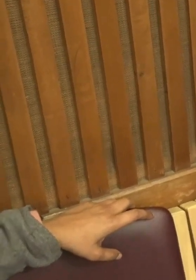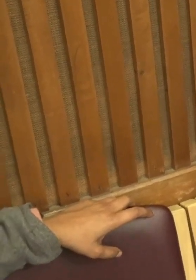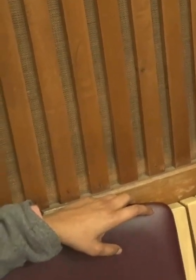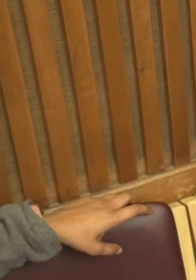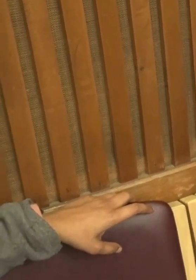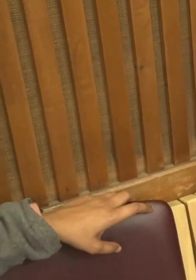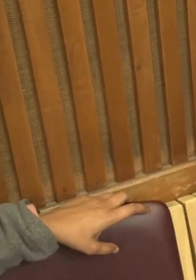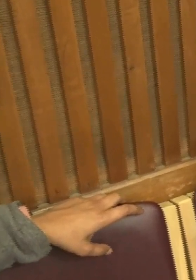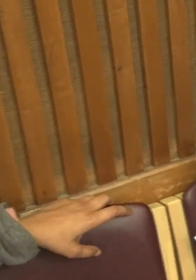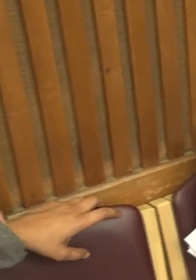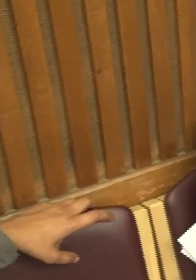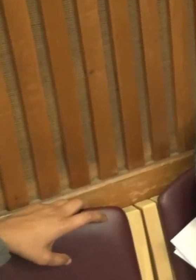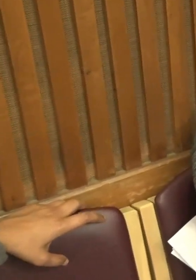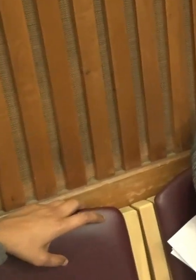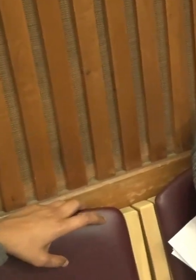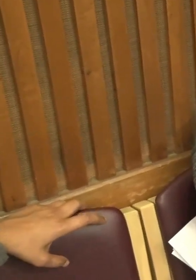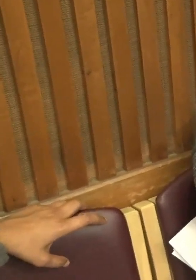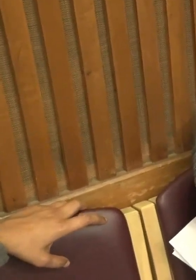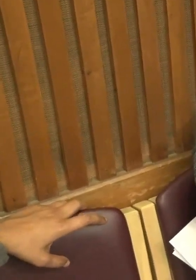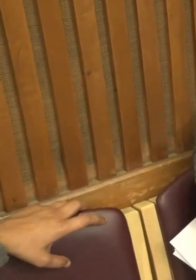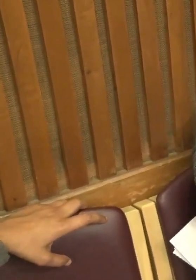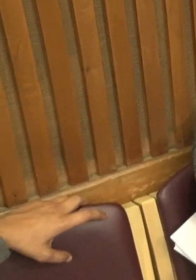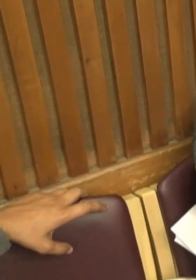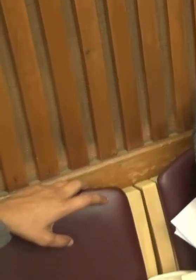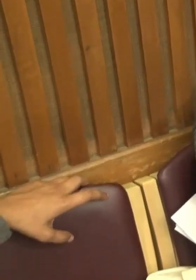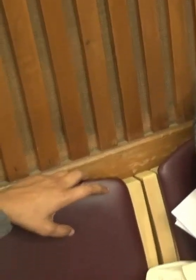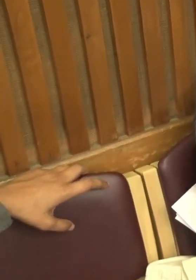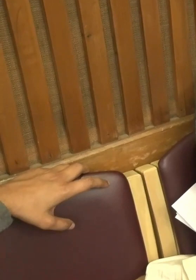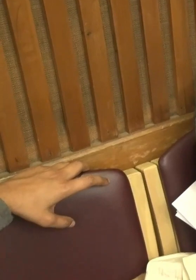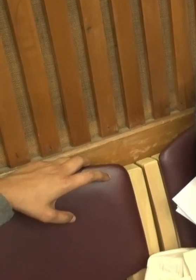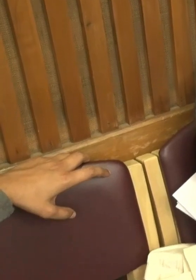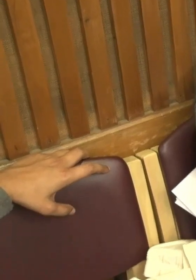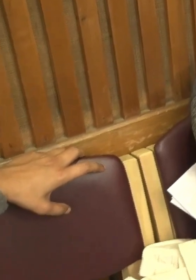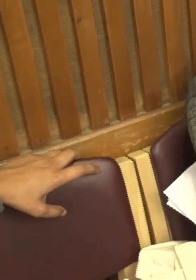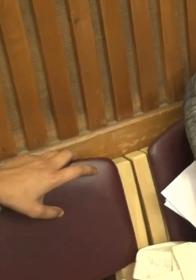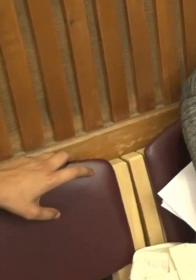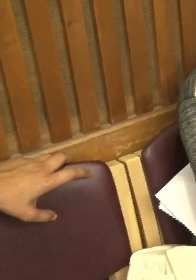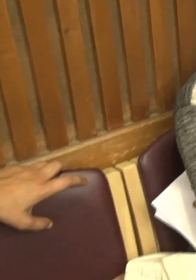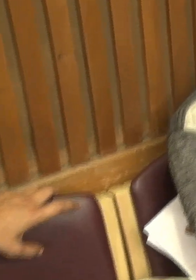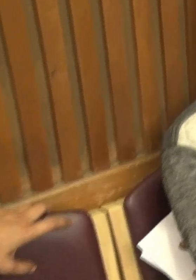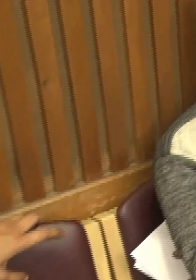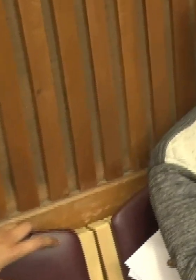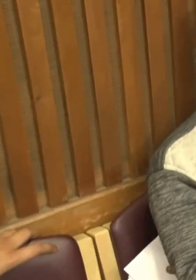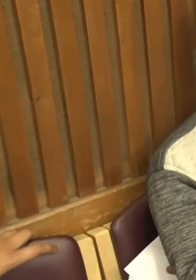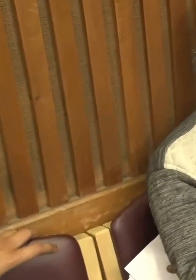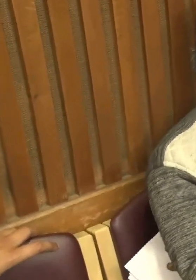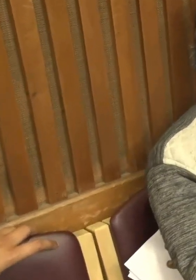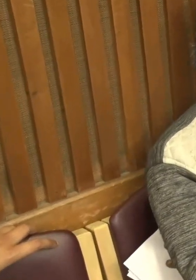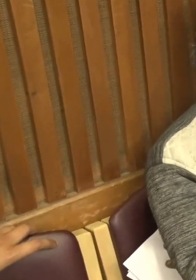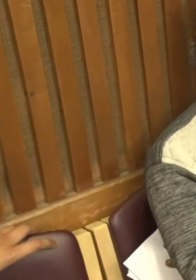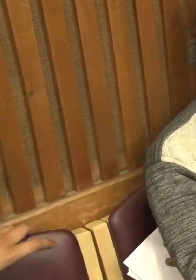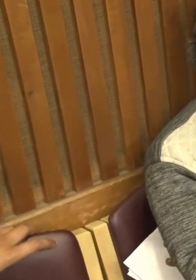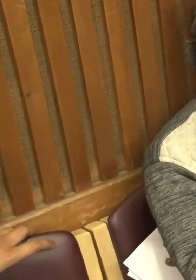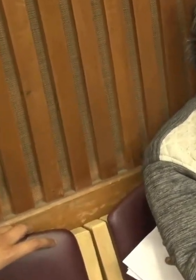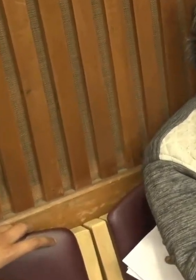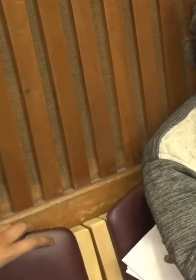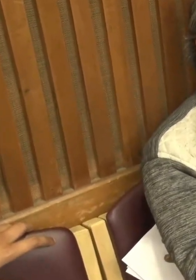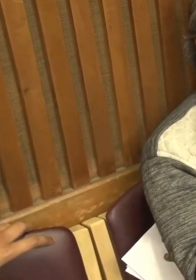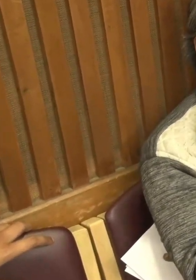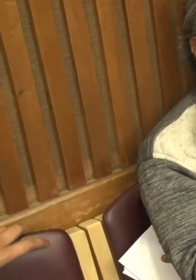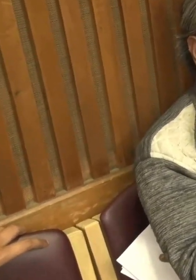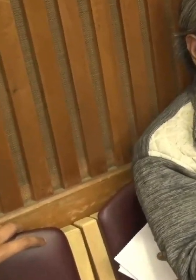minimum? Even if one person talks, can it be considered as a language? Because recently a research was made at